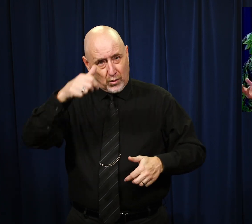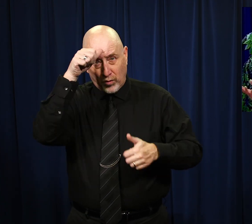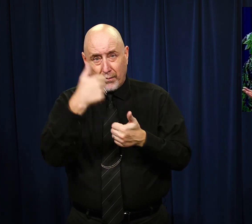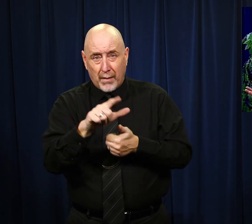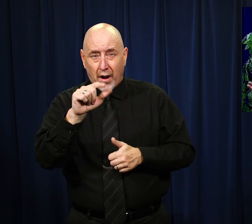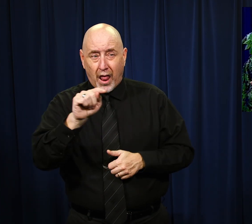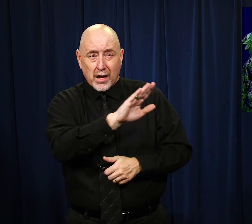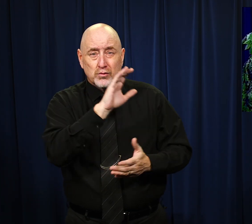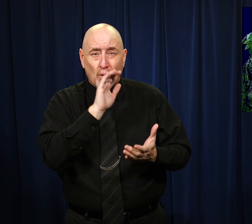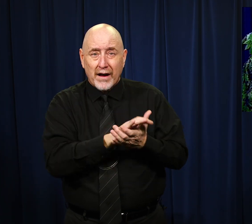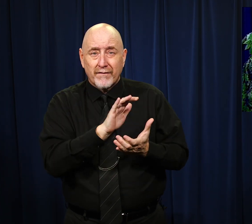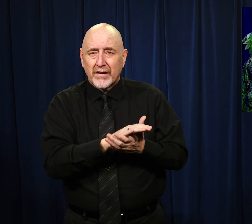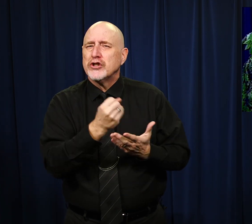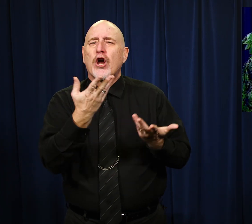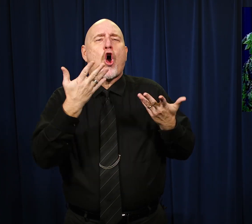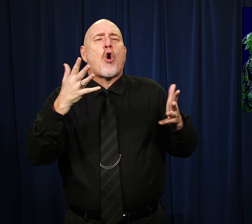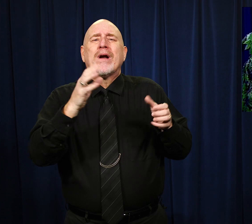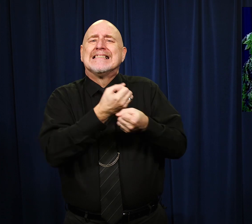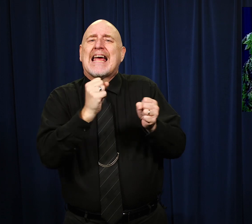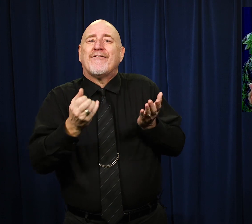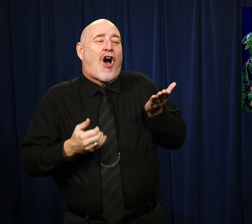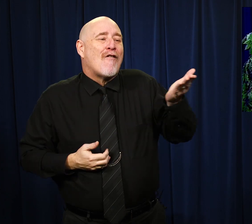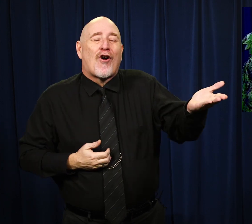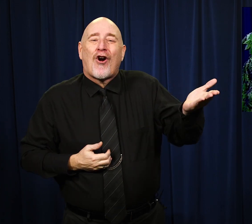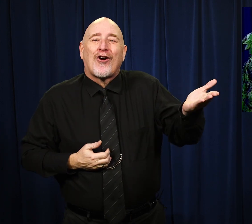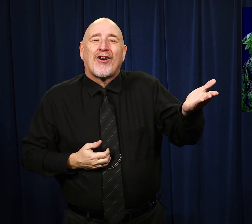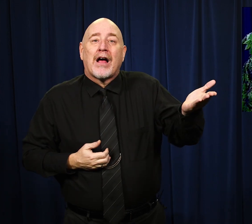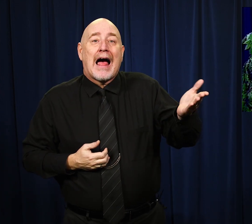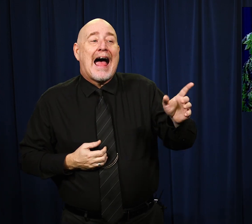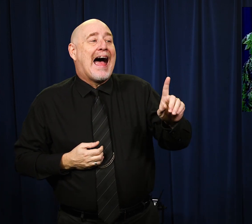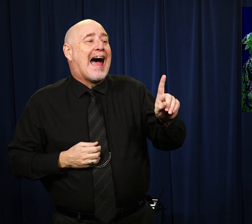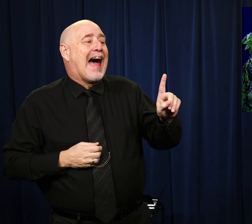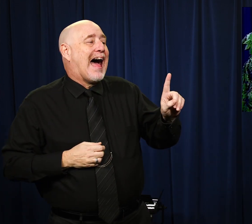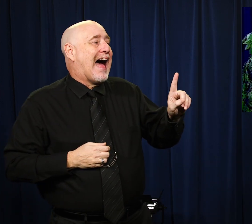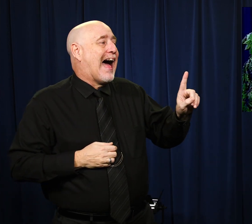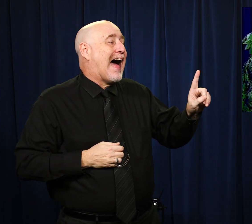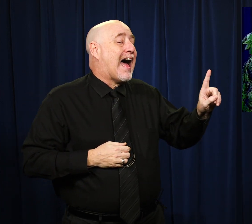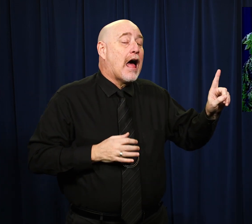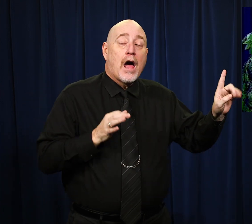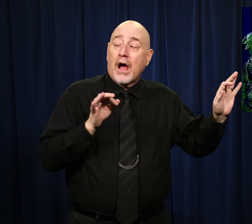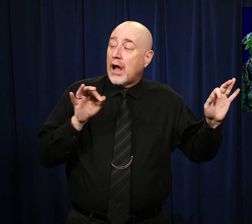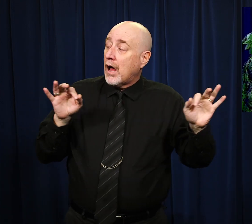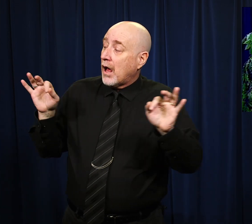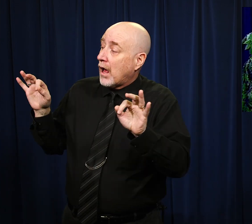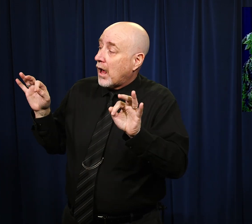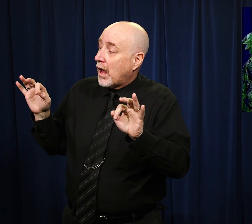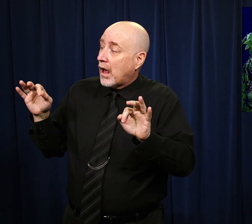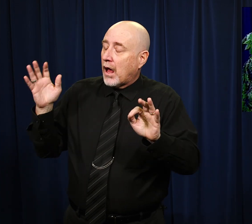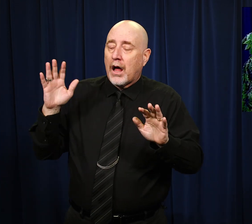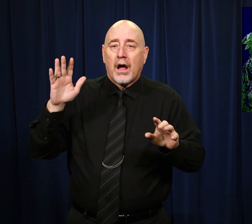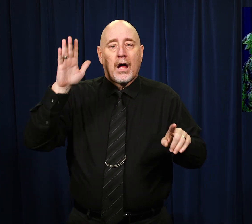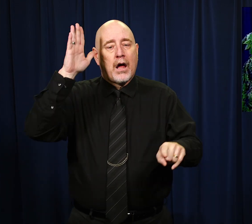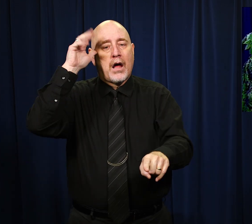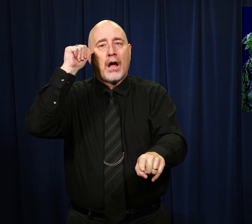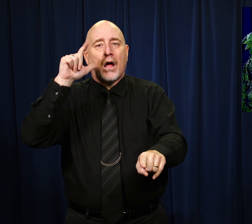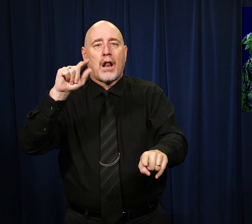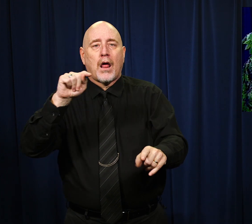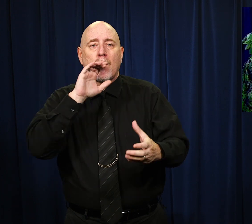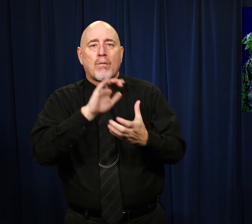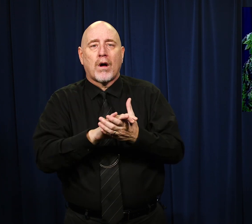remember Lot's wife. She was offered a way out, but yet she did what? She violated God's ruling on the situation.